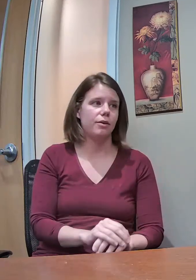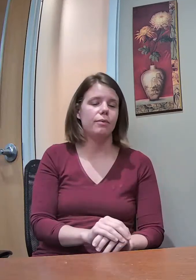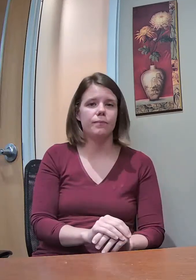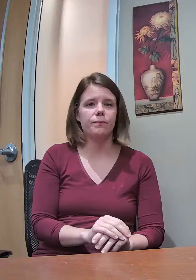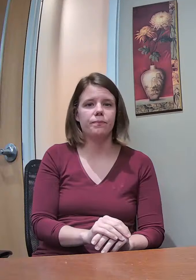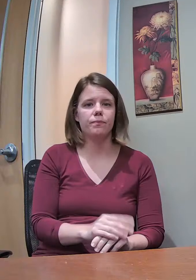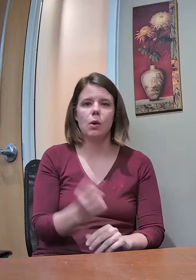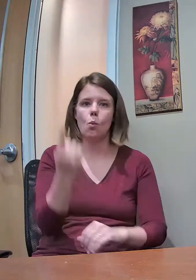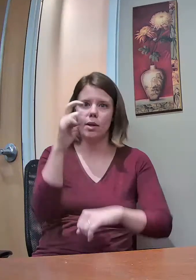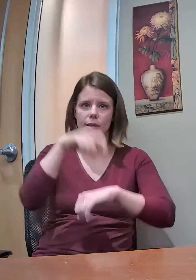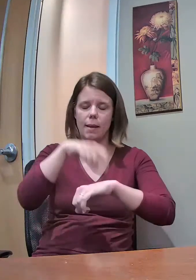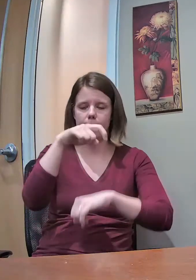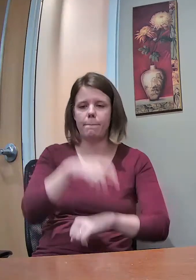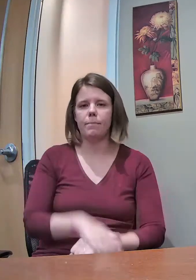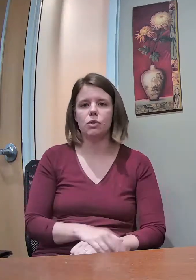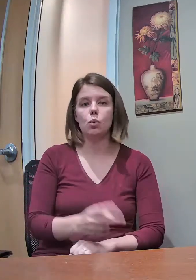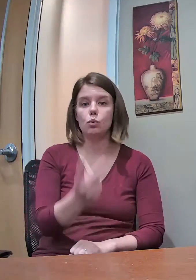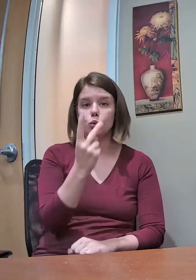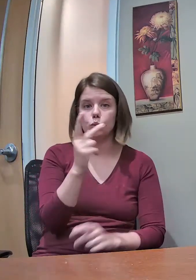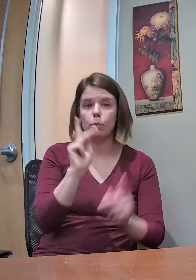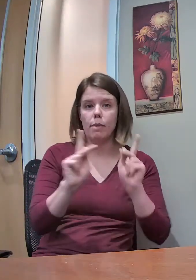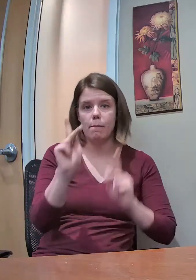at one time. Okay.